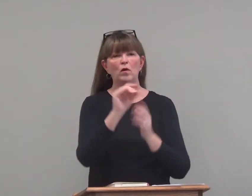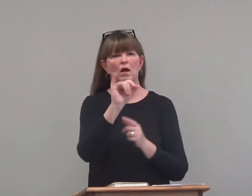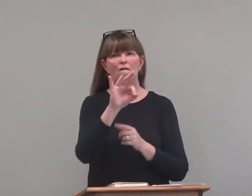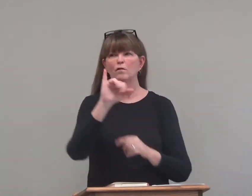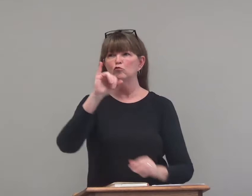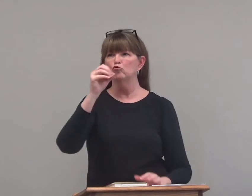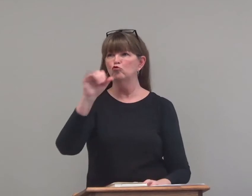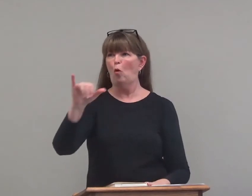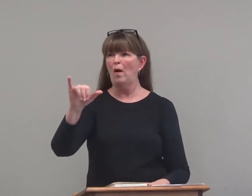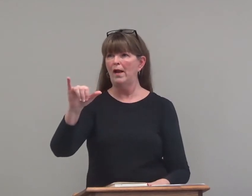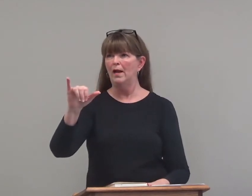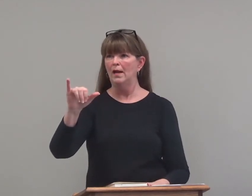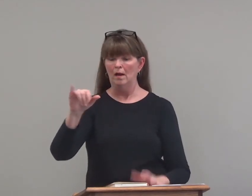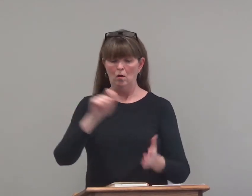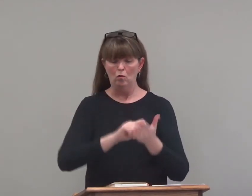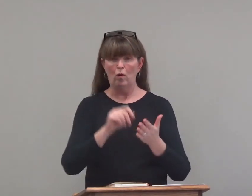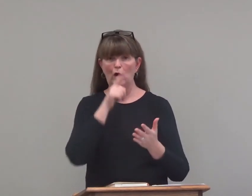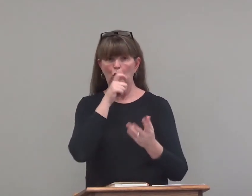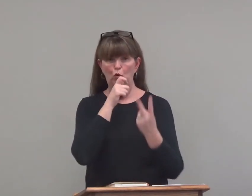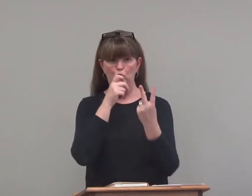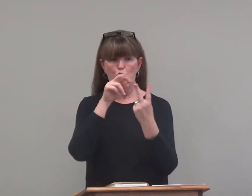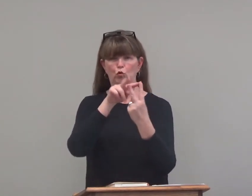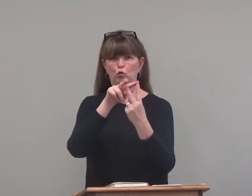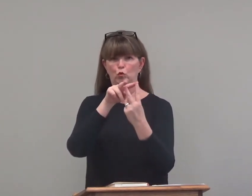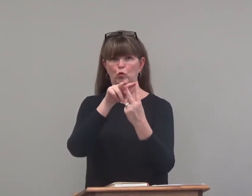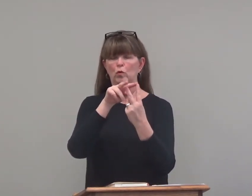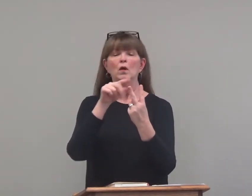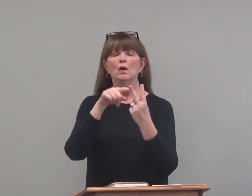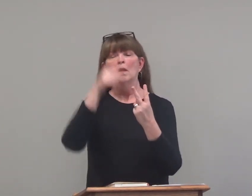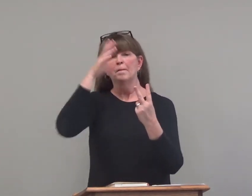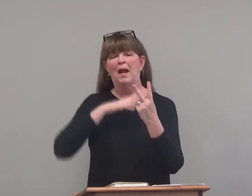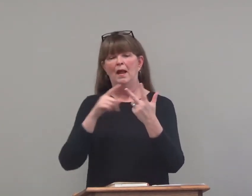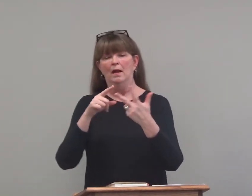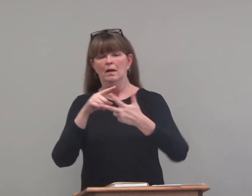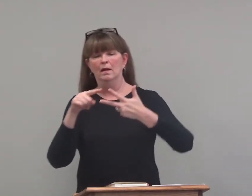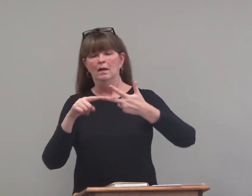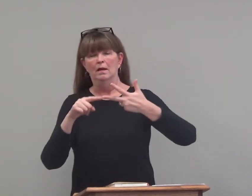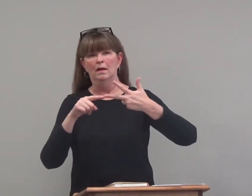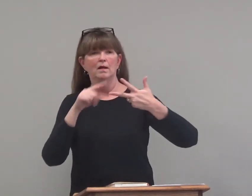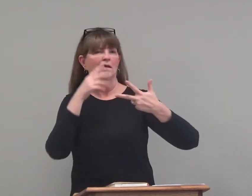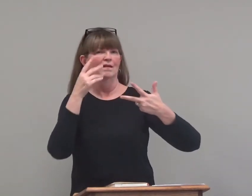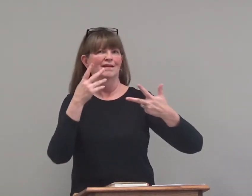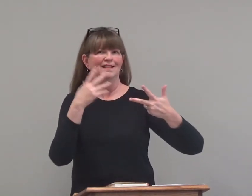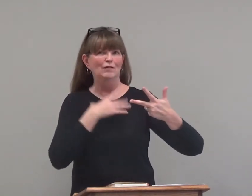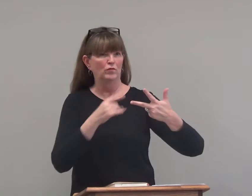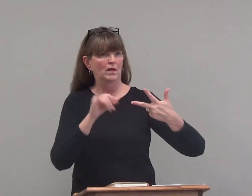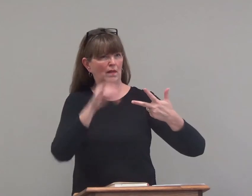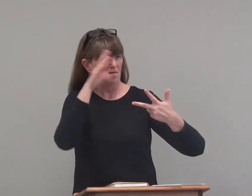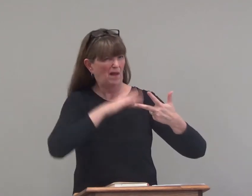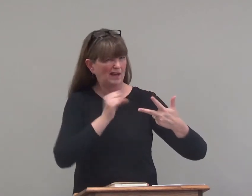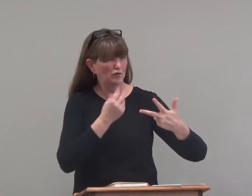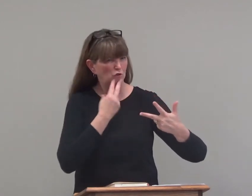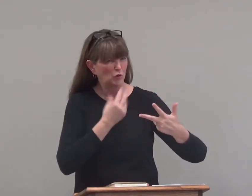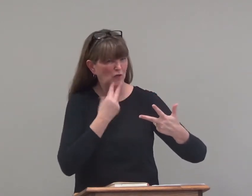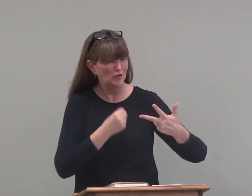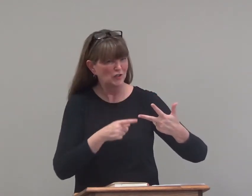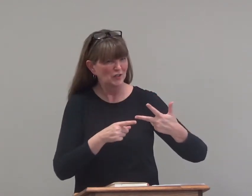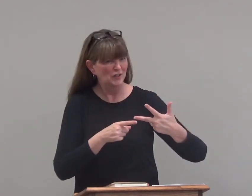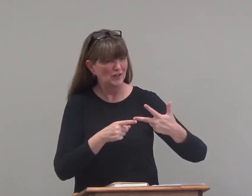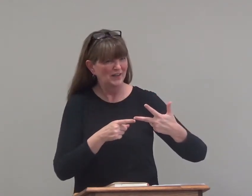It's called the Book of Joy. Written